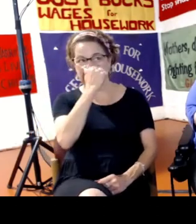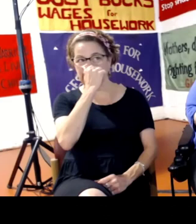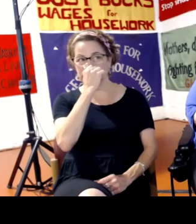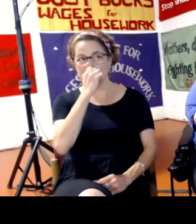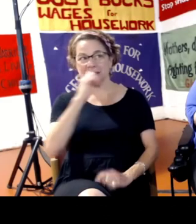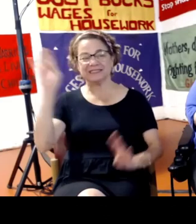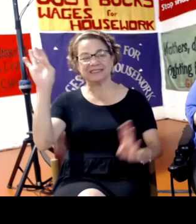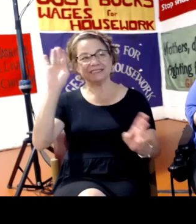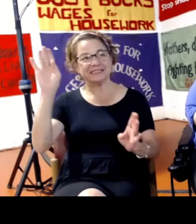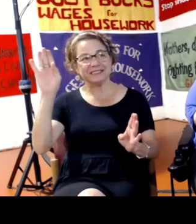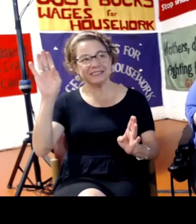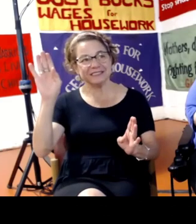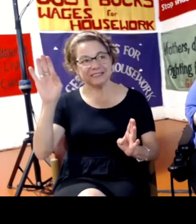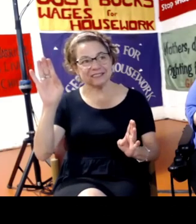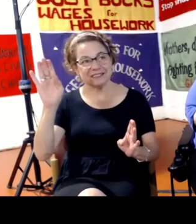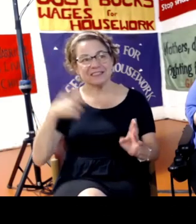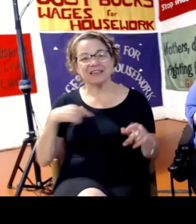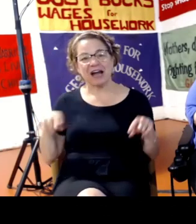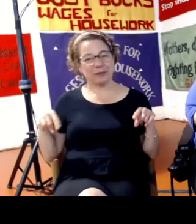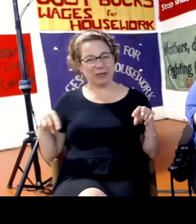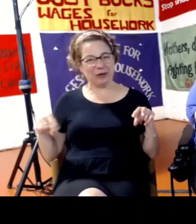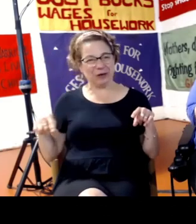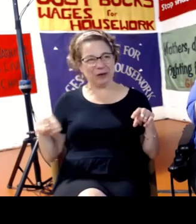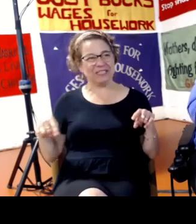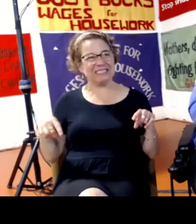All right, I think I'm gonna be a bit nervous for this.